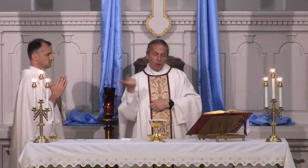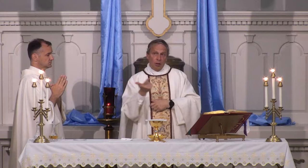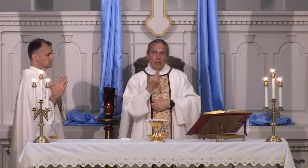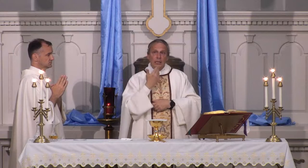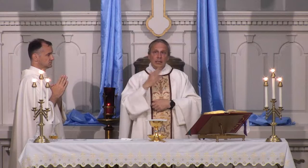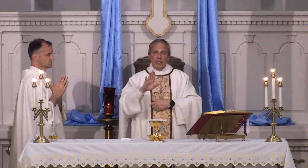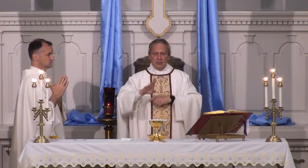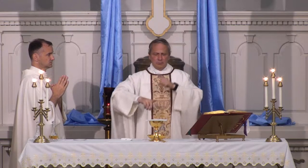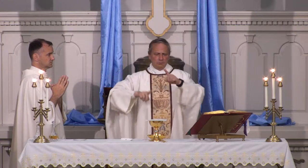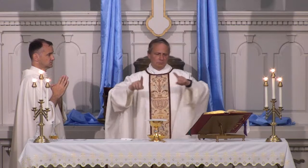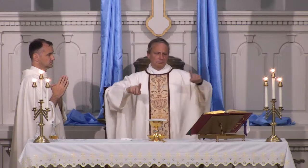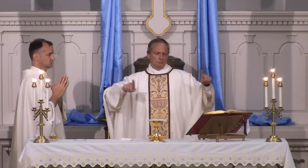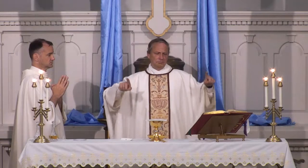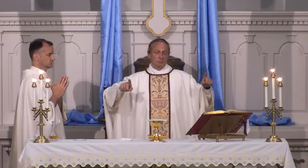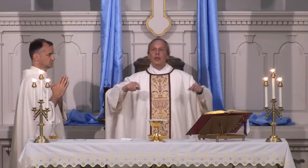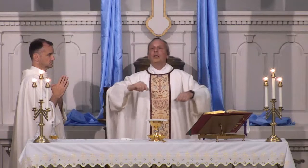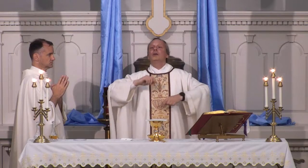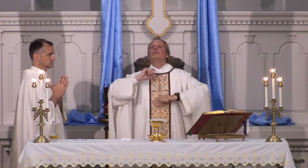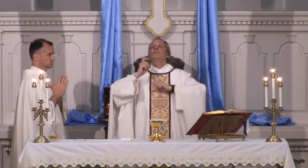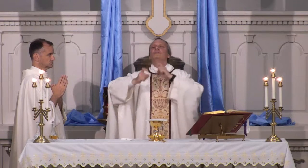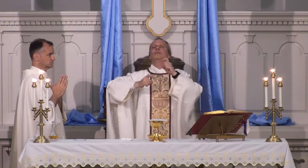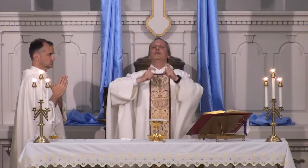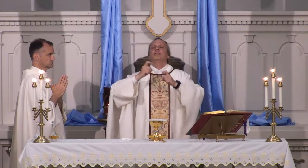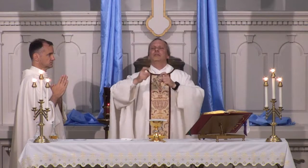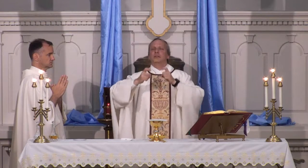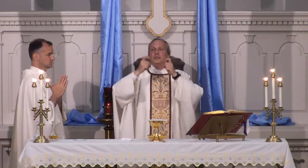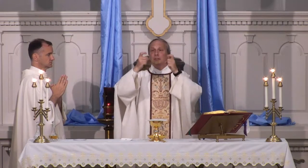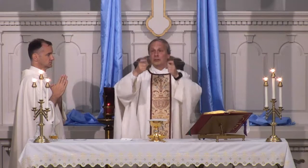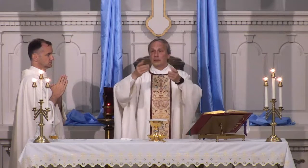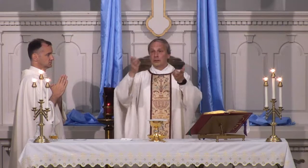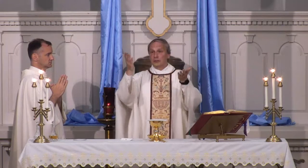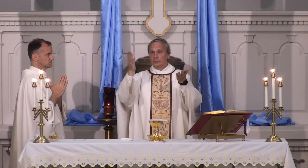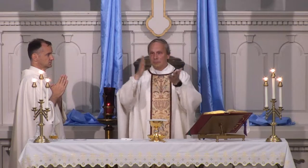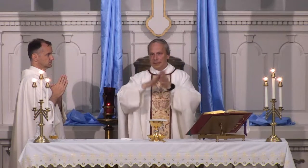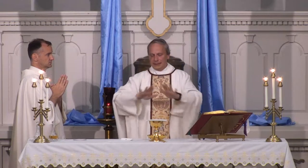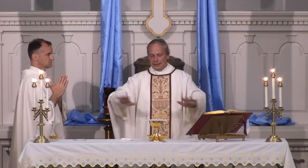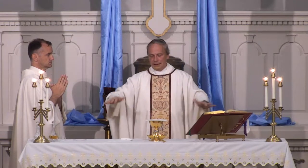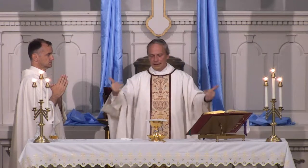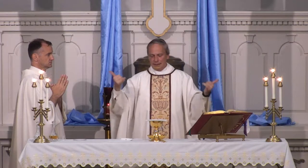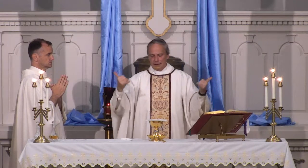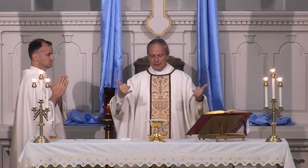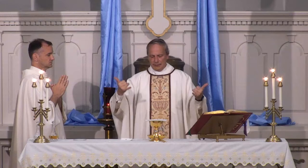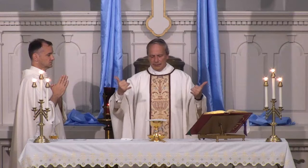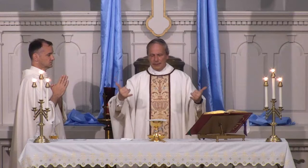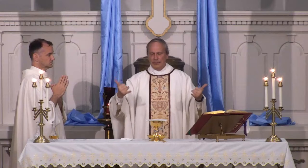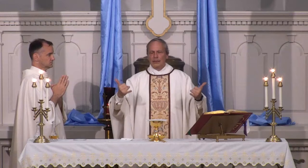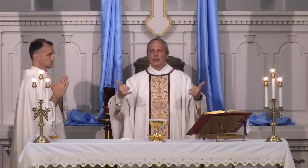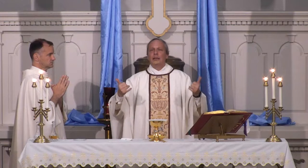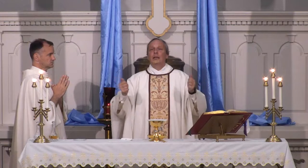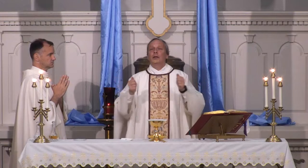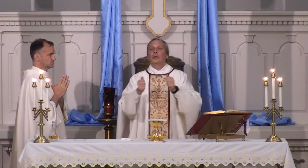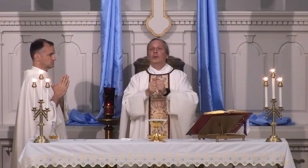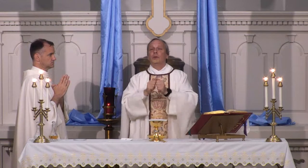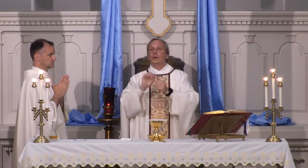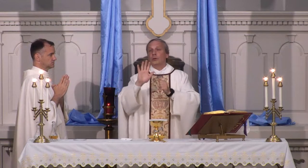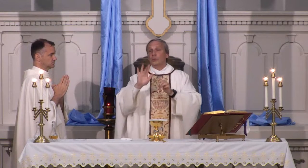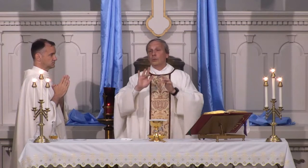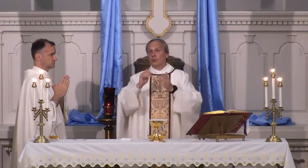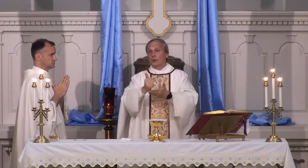Deliver us, Lord, we pray, from every evil. Graciously grant peace in our